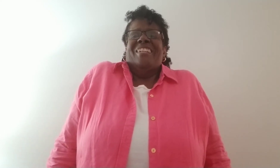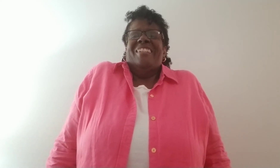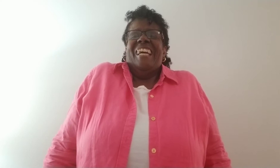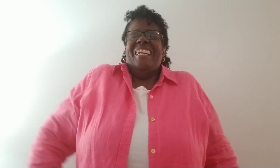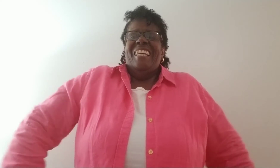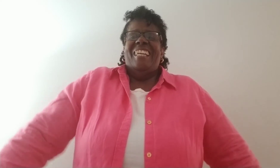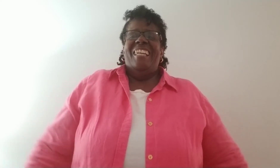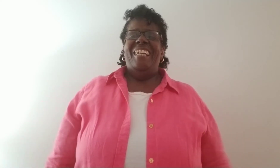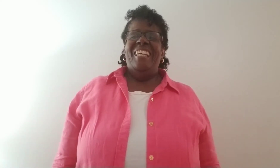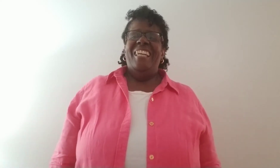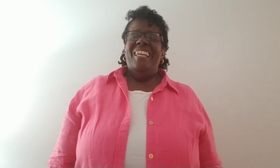okay?